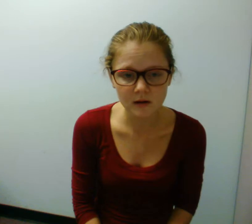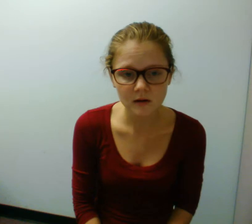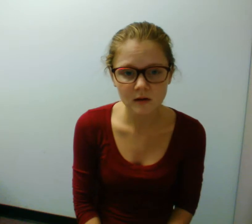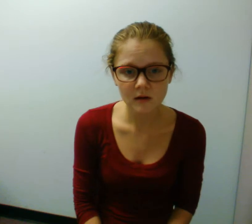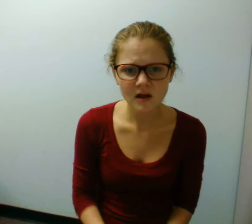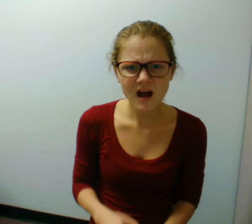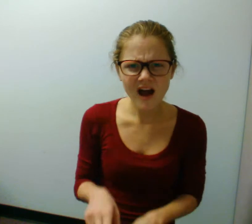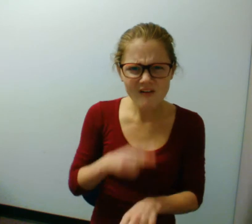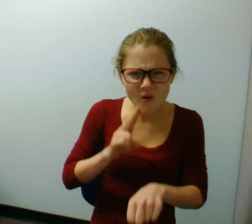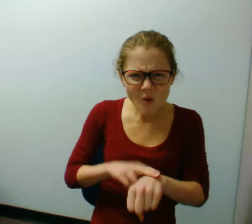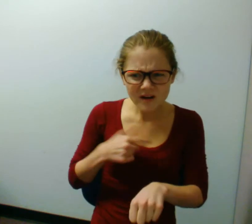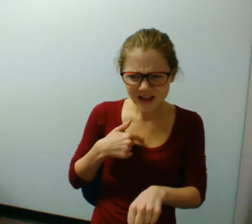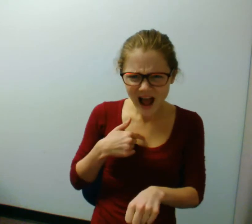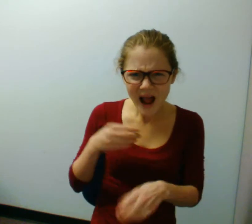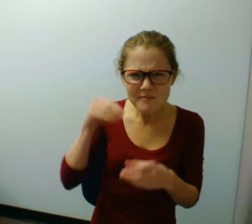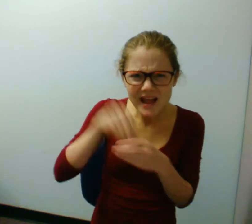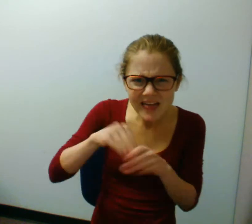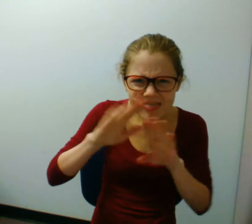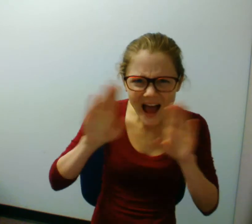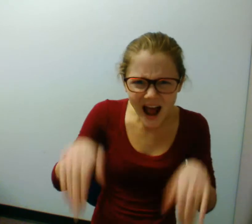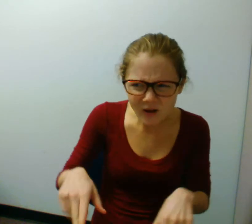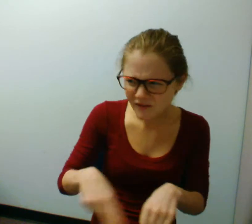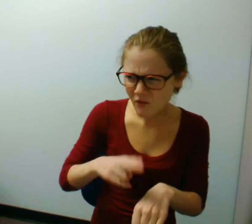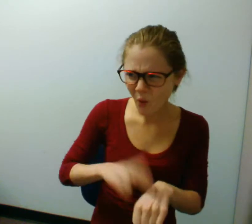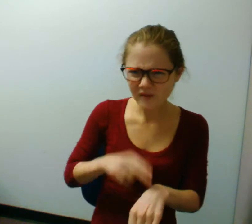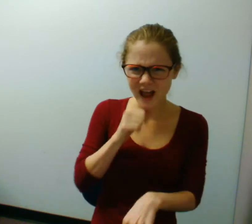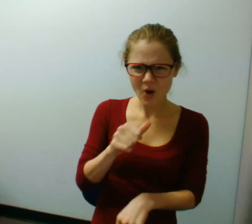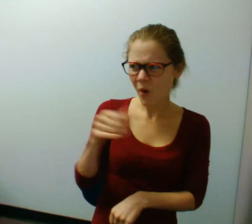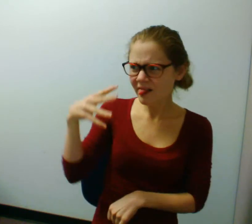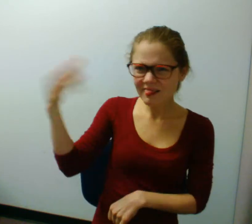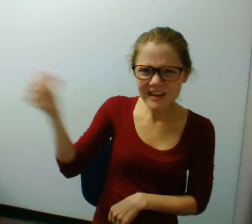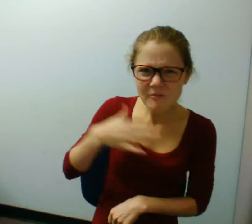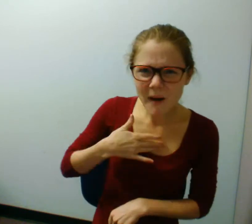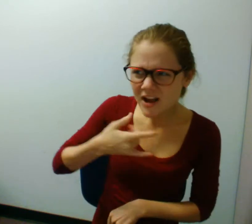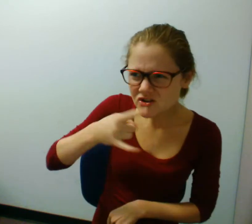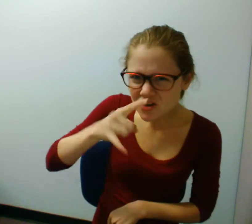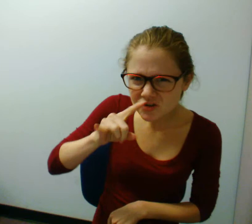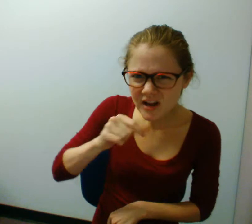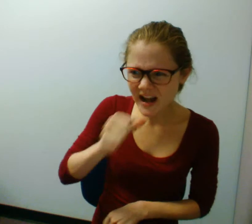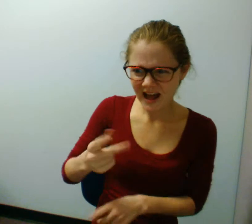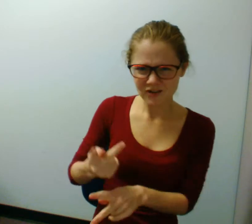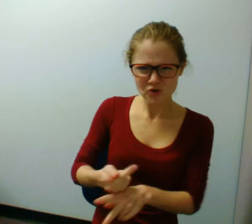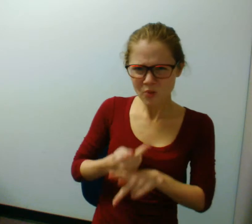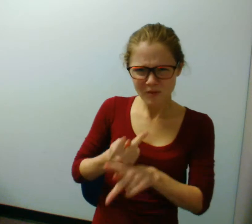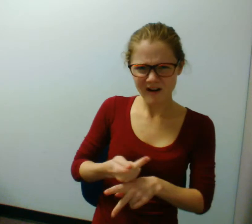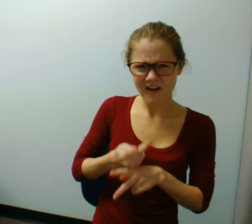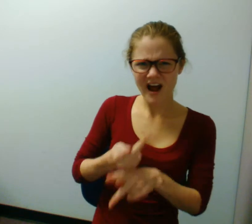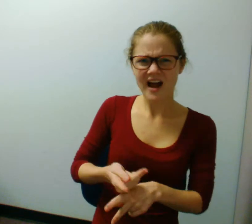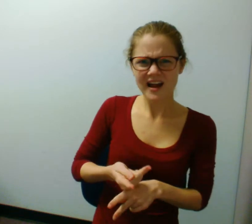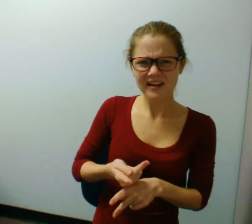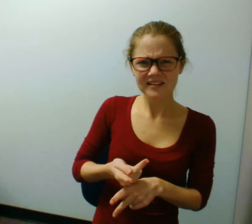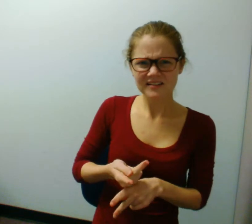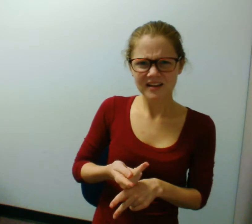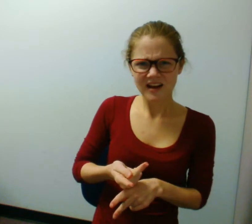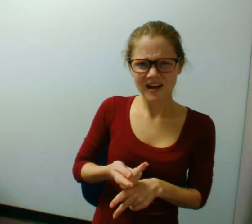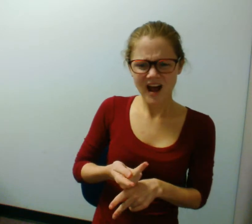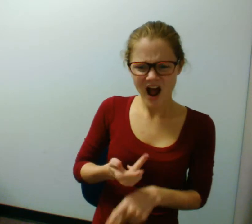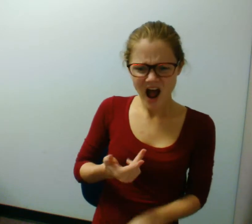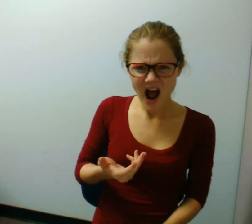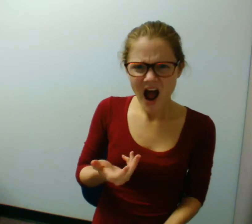of course I'm in the house. I don't just leave my children unsupervised. I don't really appreciate